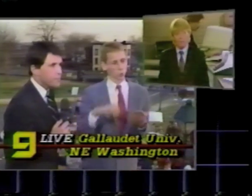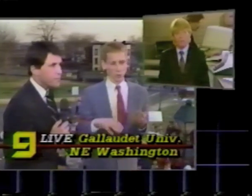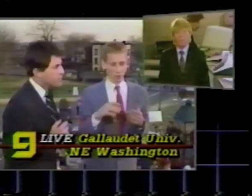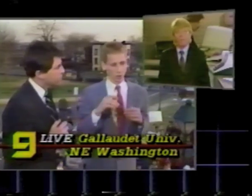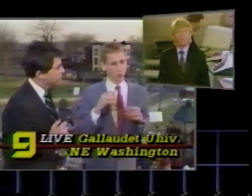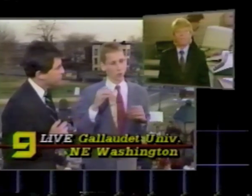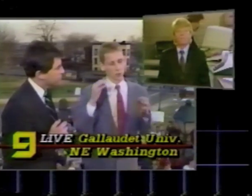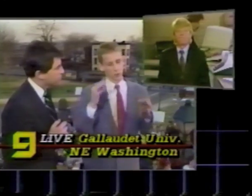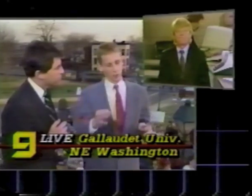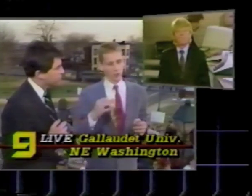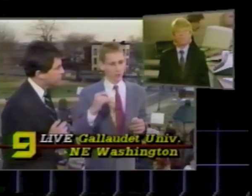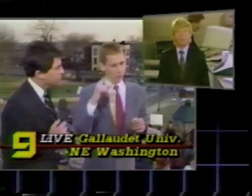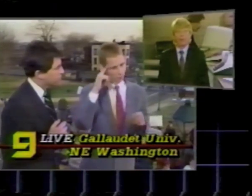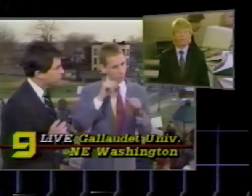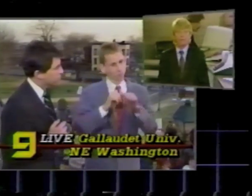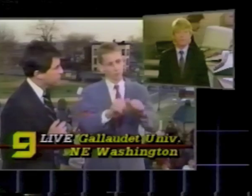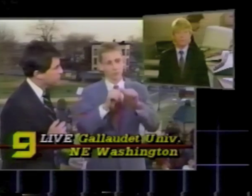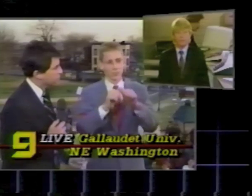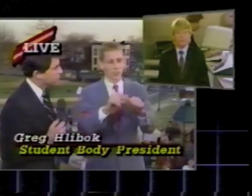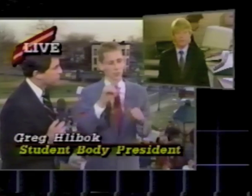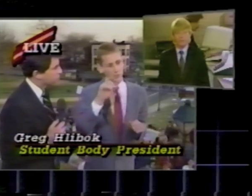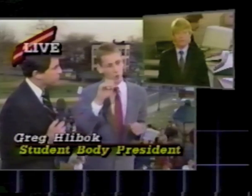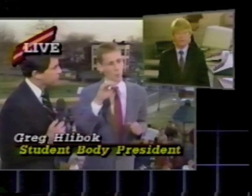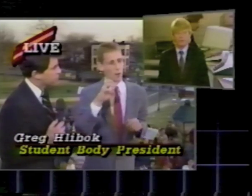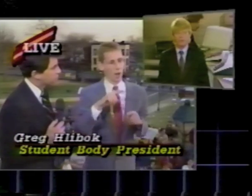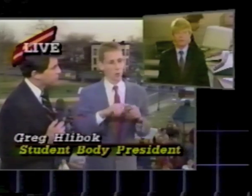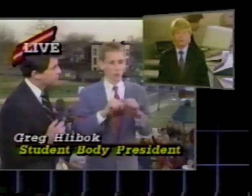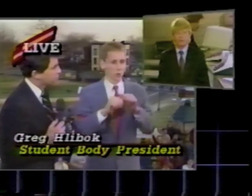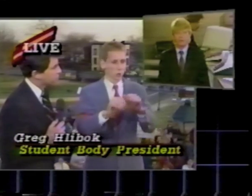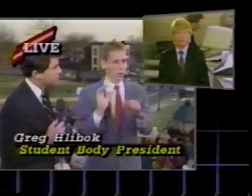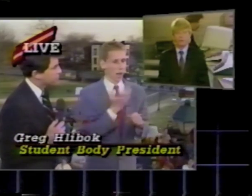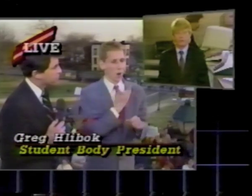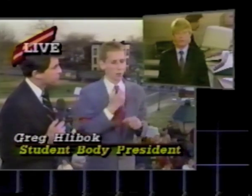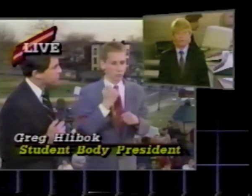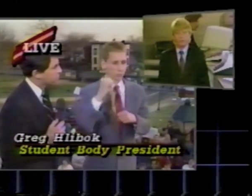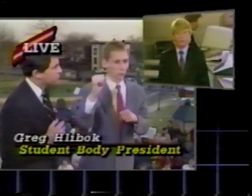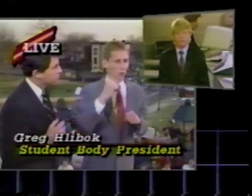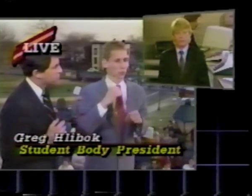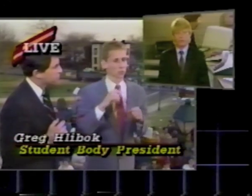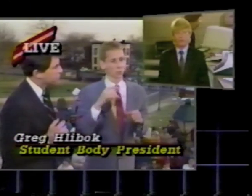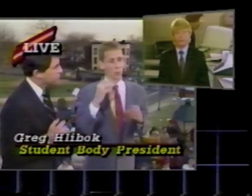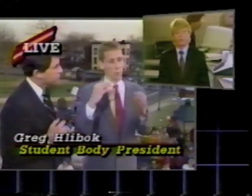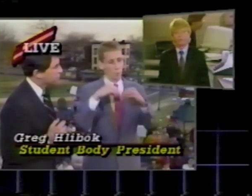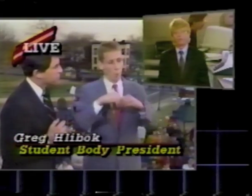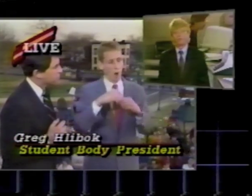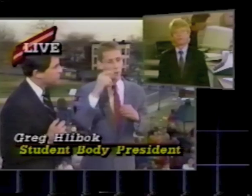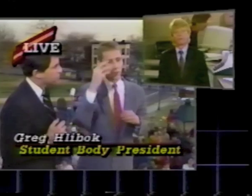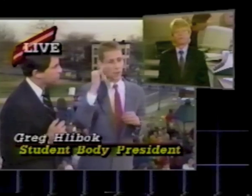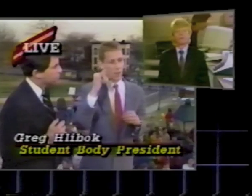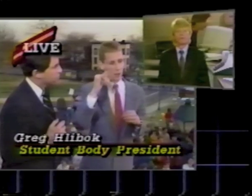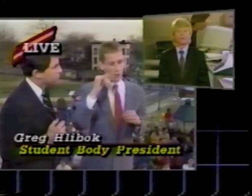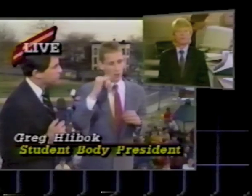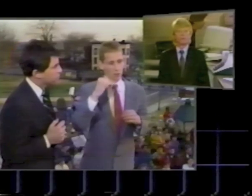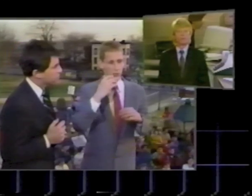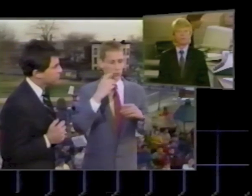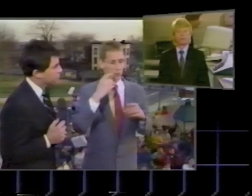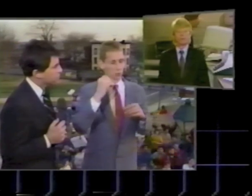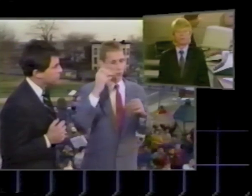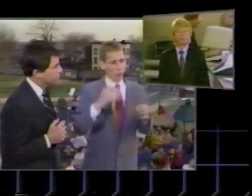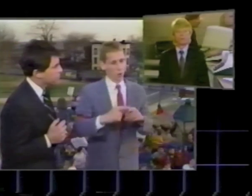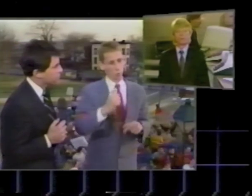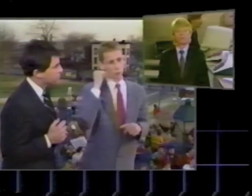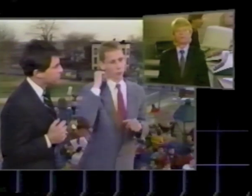No, I don't. The students have decided to continue. We're determined to continue our